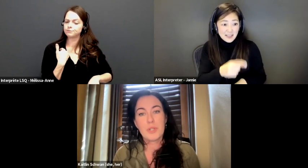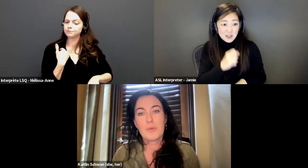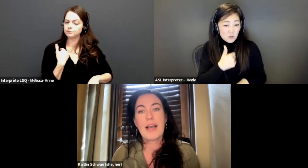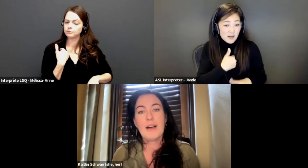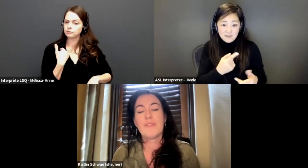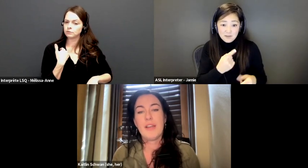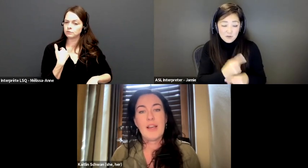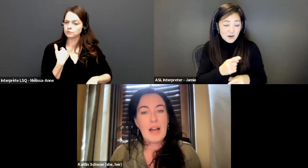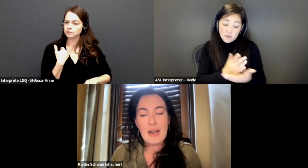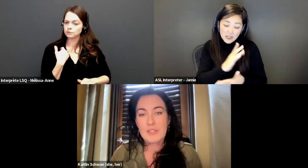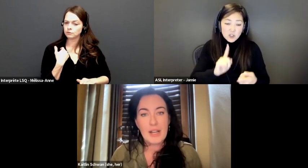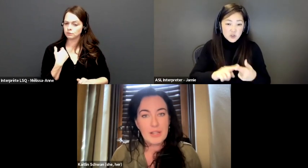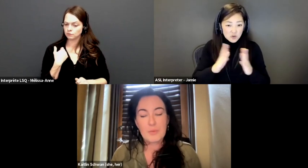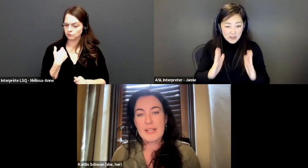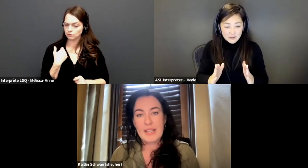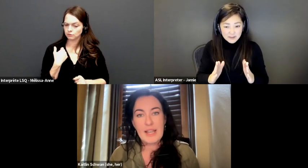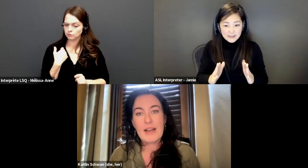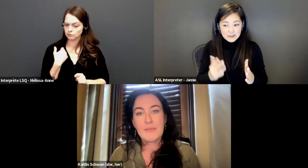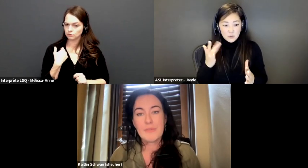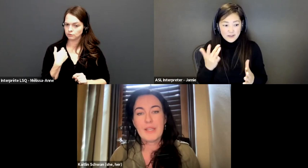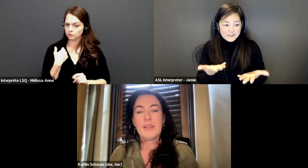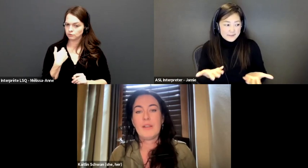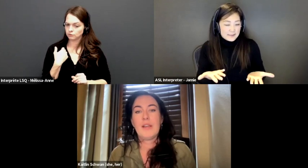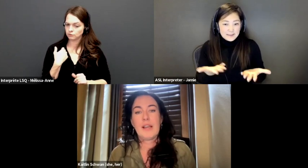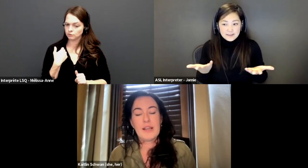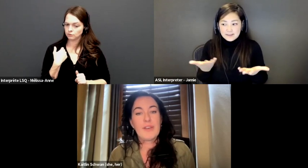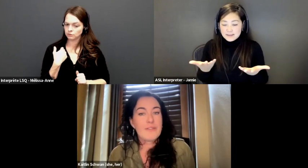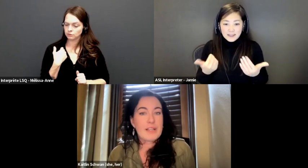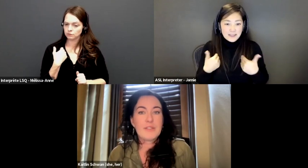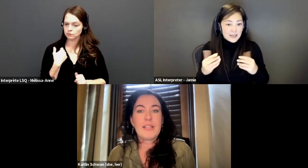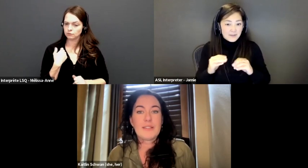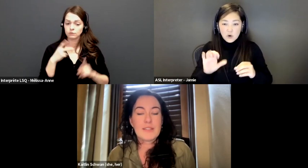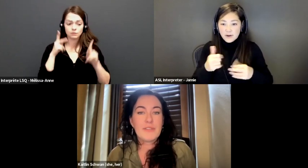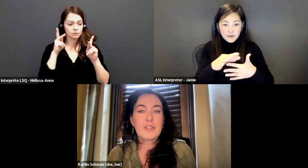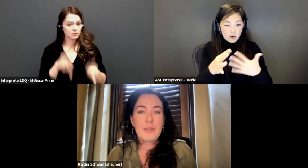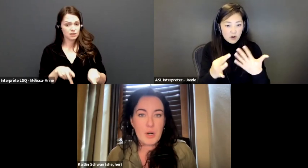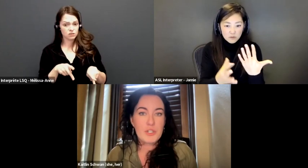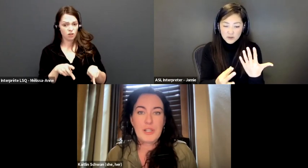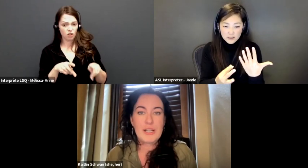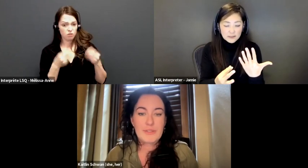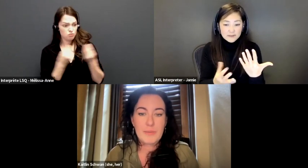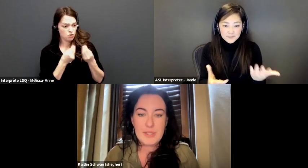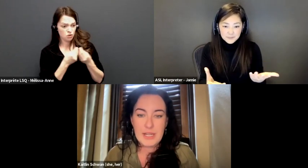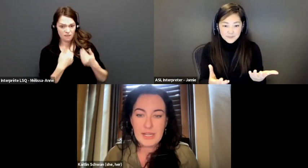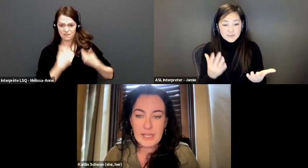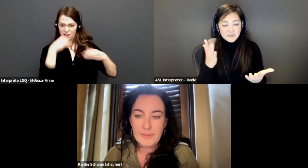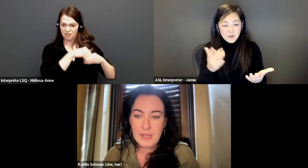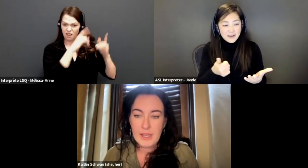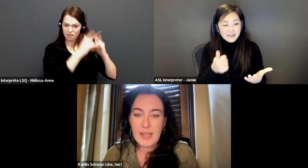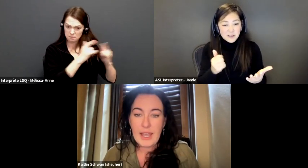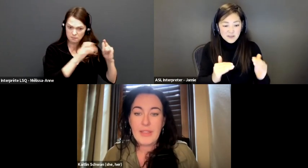who don't have housing otherwise and have been effectively severely marginalized from